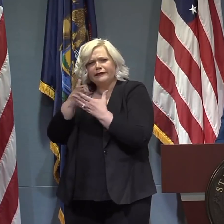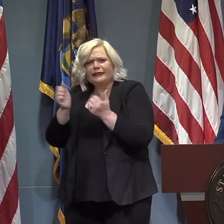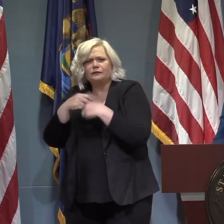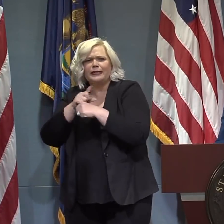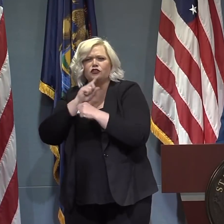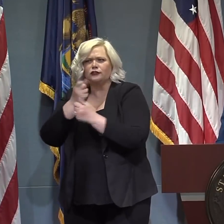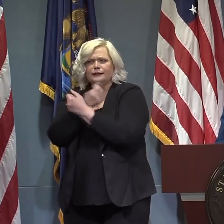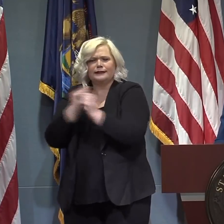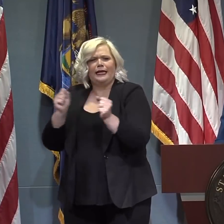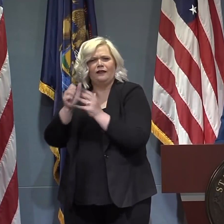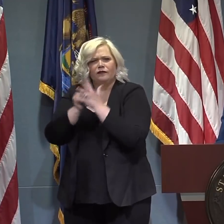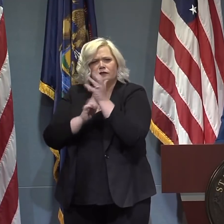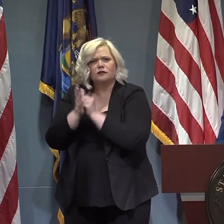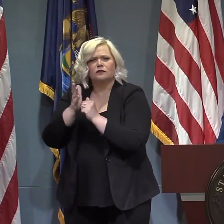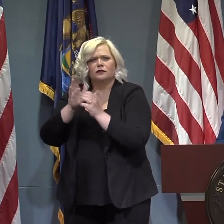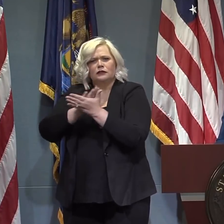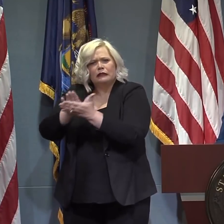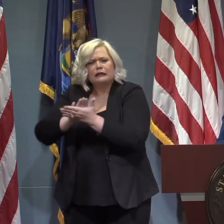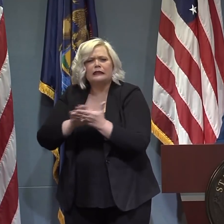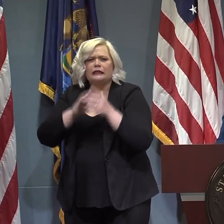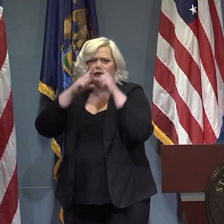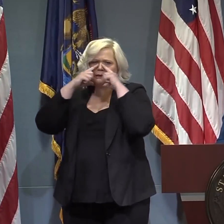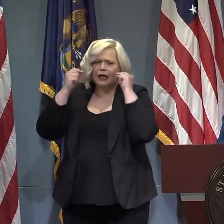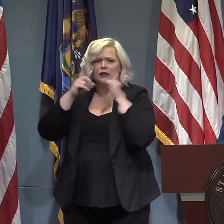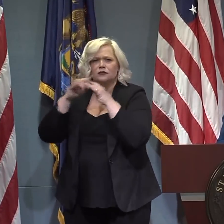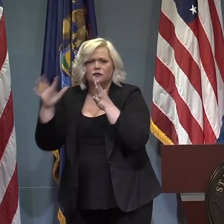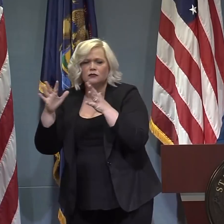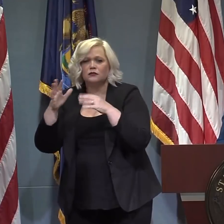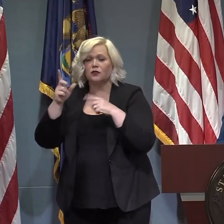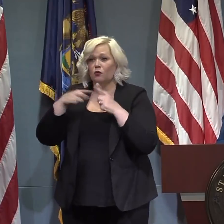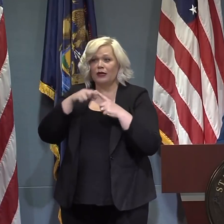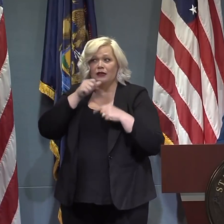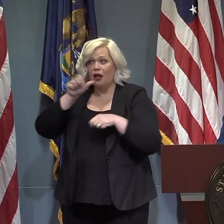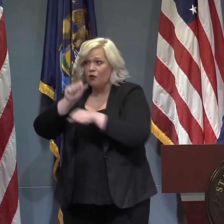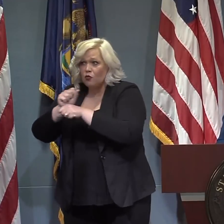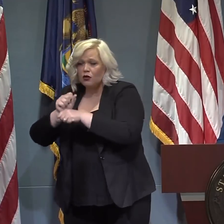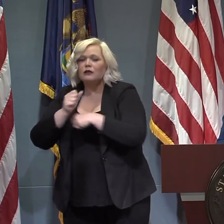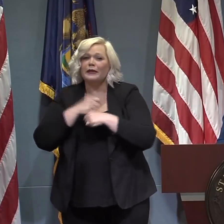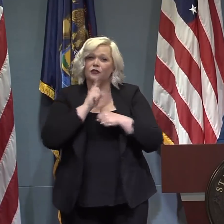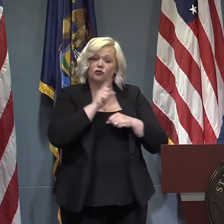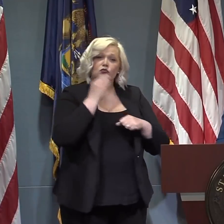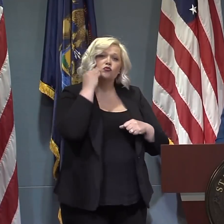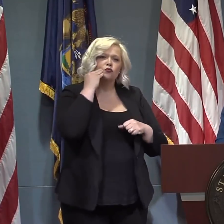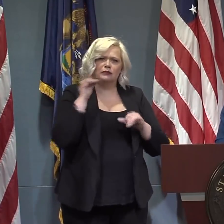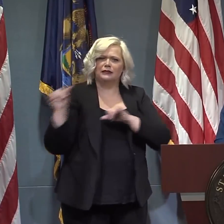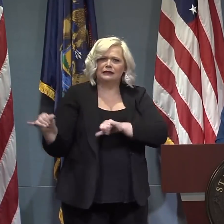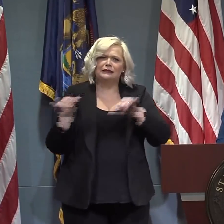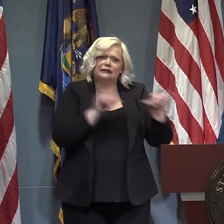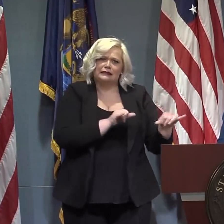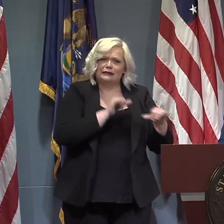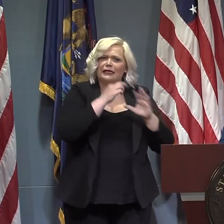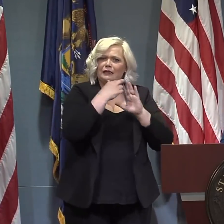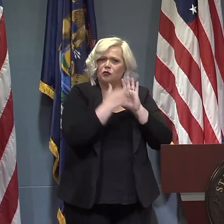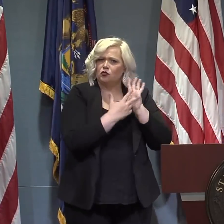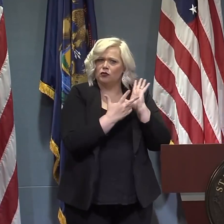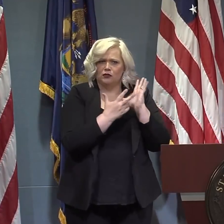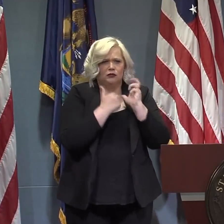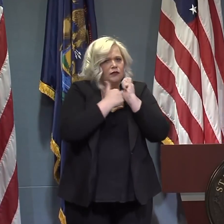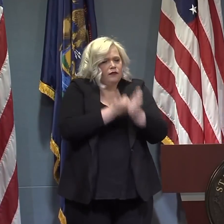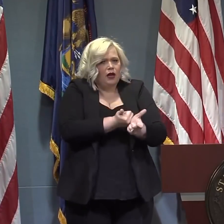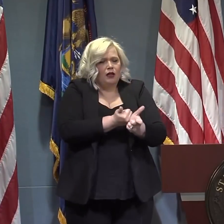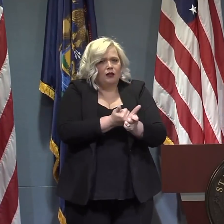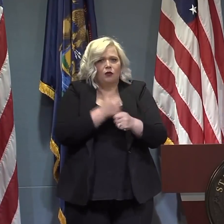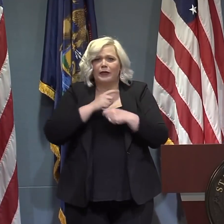work, you need to be scrupulous yourself about observing those protocols to keep yourself safe, so neither you nor your coworkers